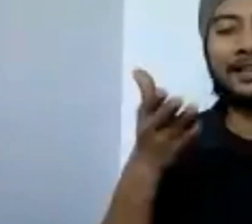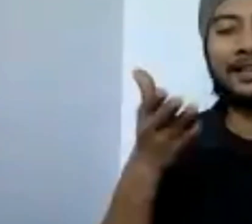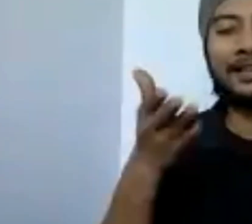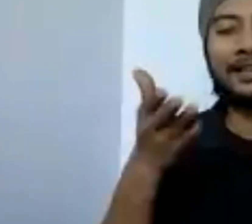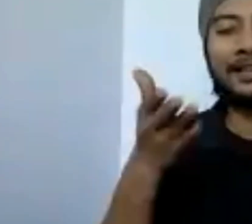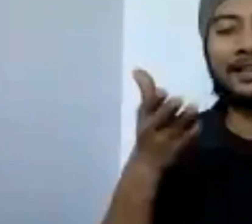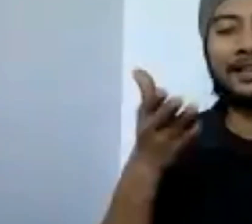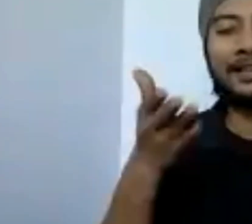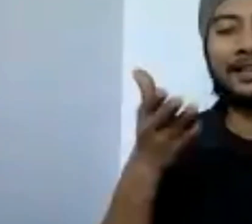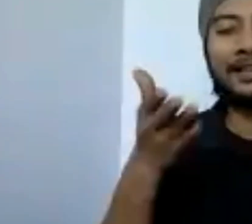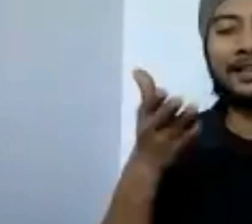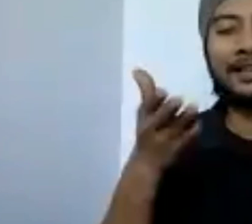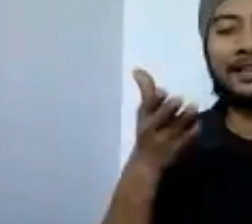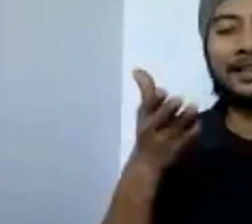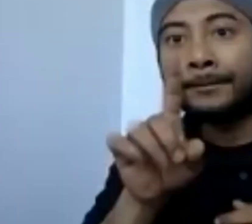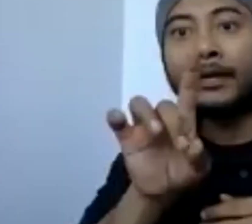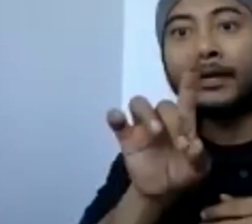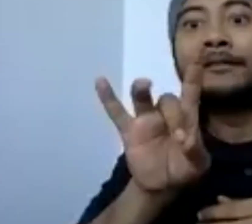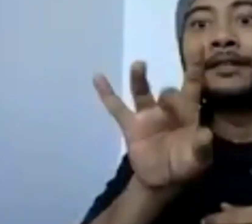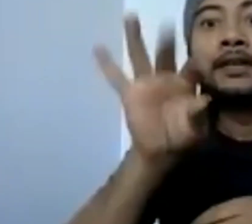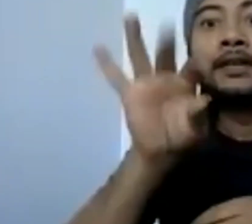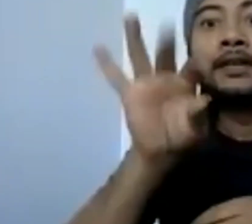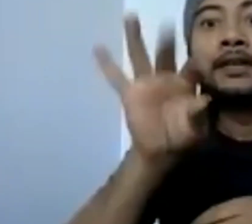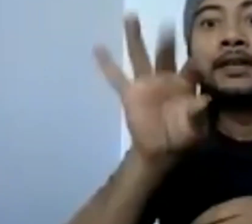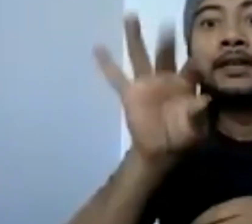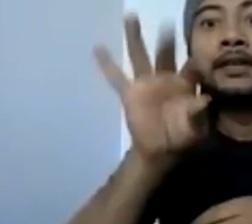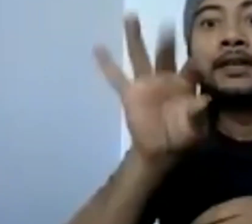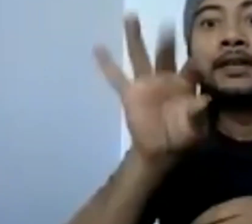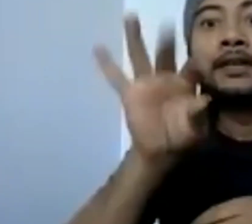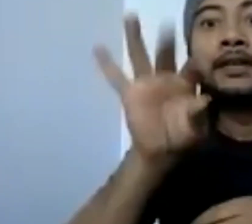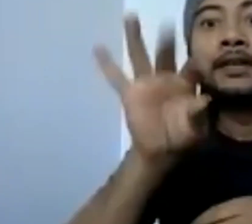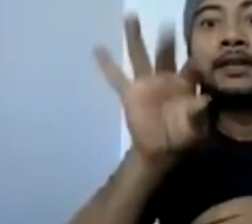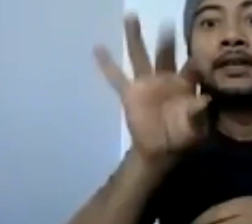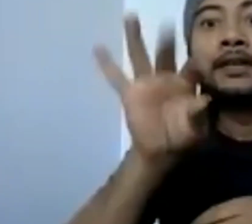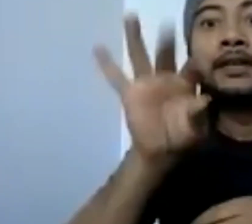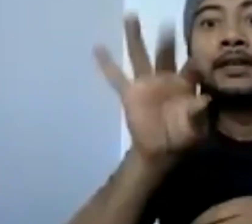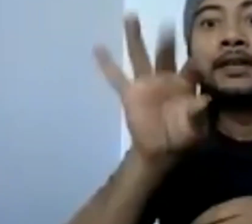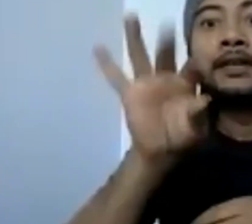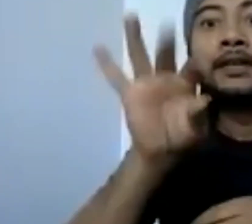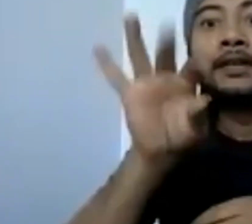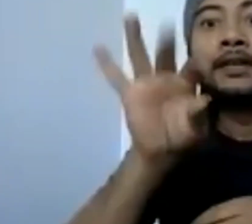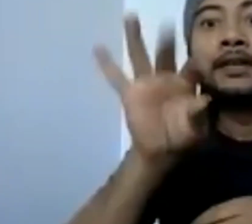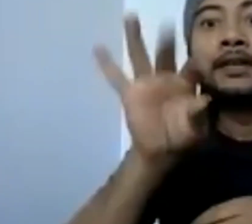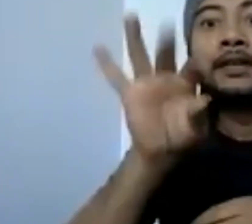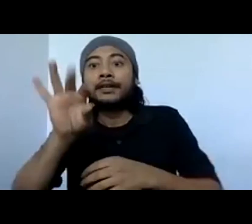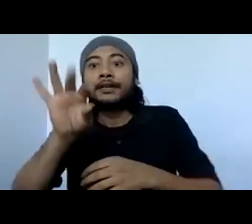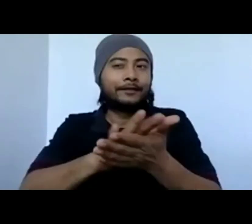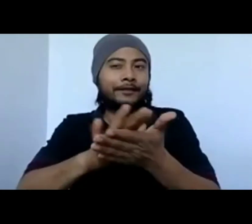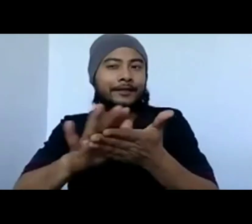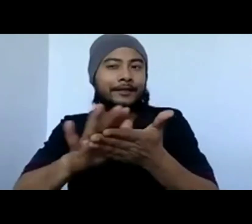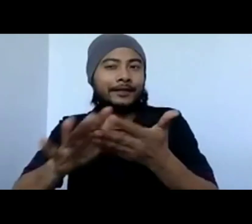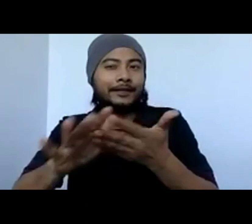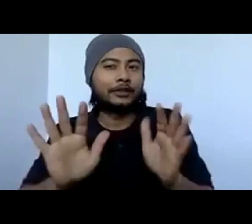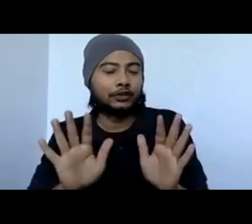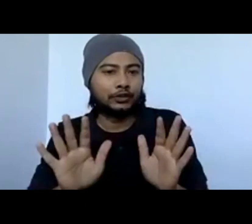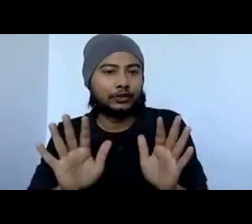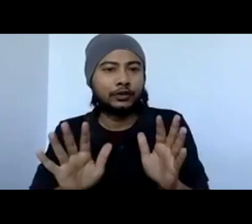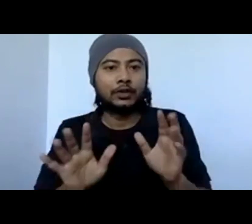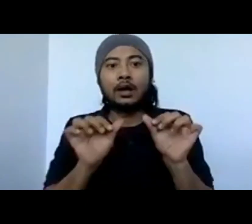waiting. I I had, Sachin, had requested Anand to take 10 minutes at least for us. Okay. Great. So